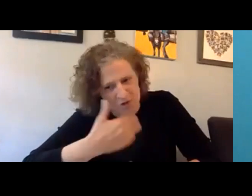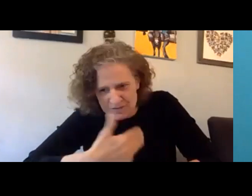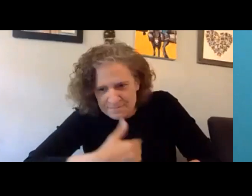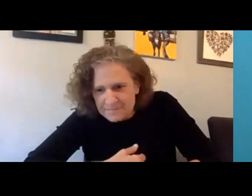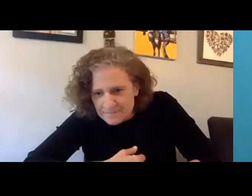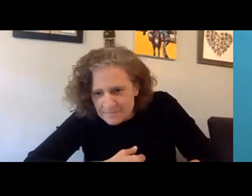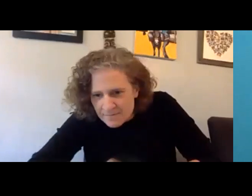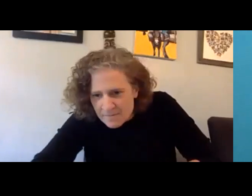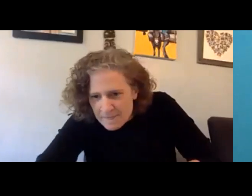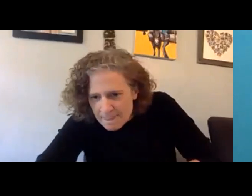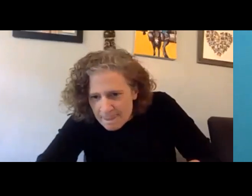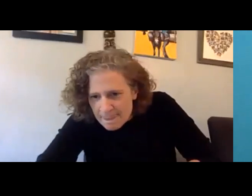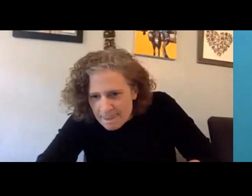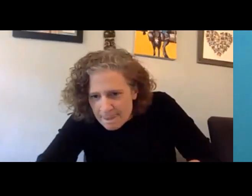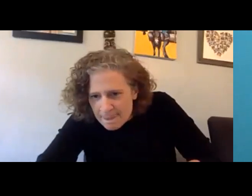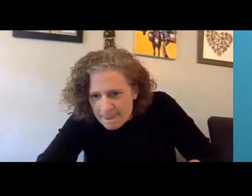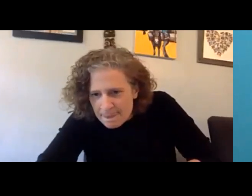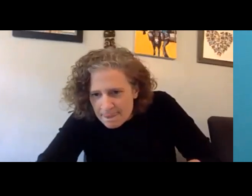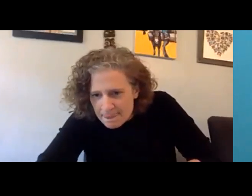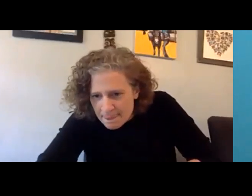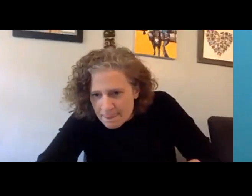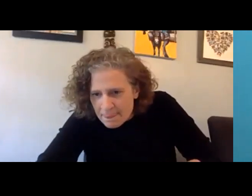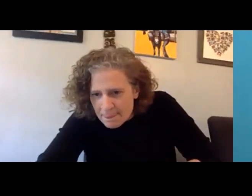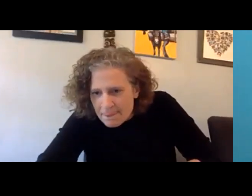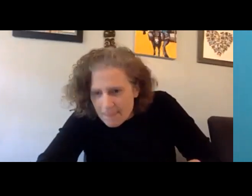Oh, I see. Okay, there's a good one.